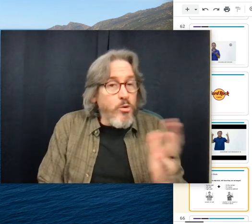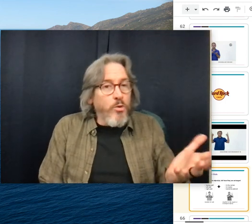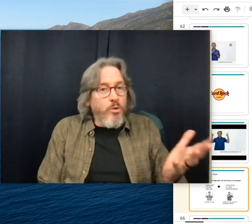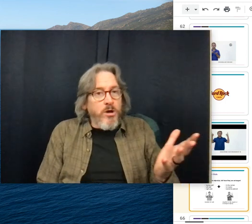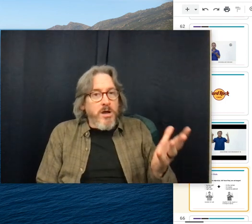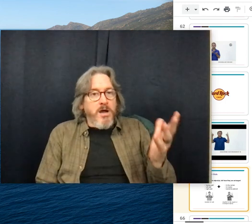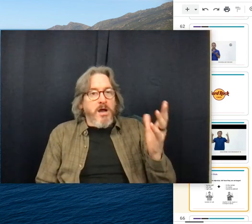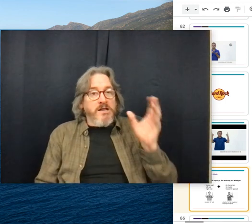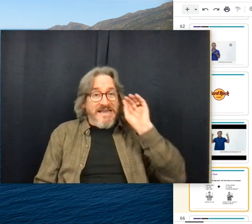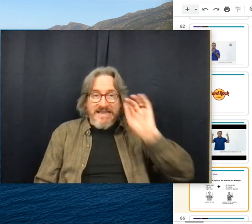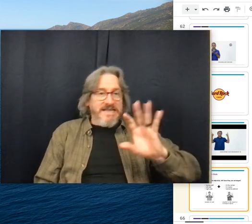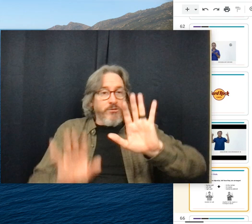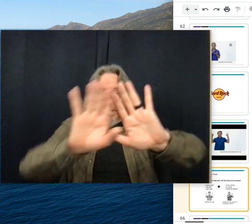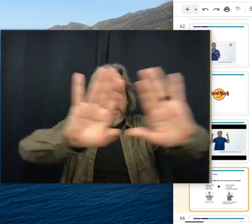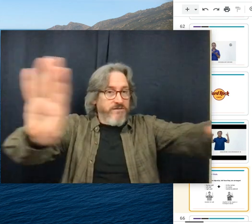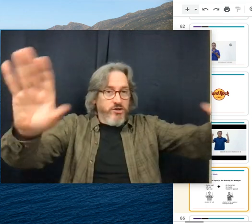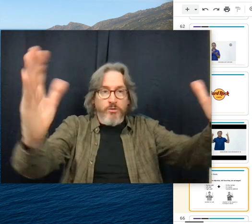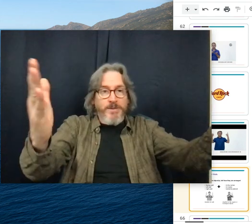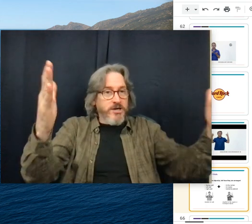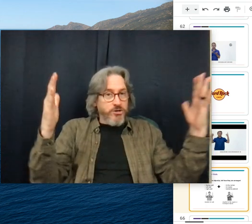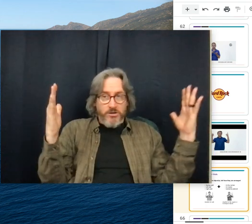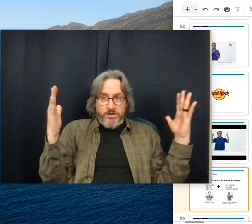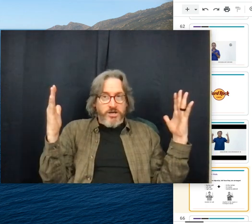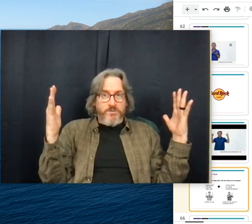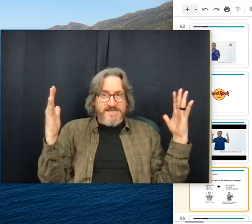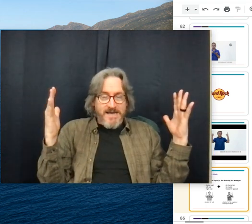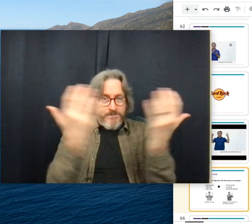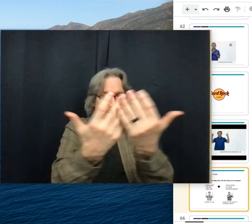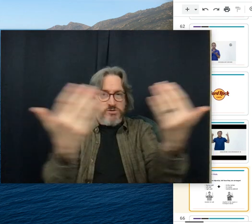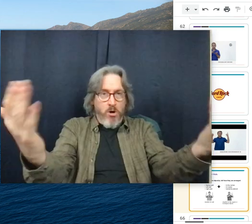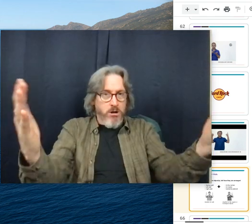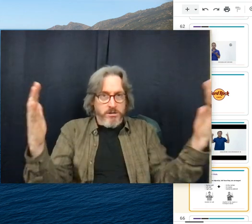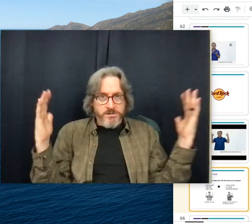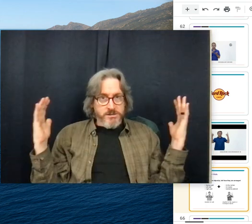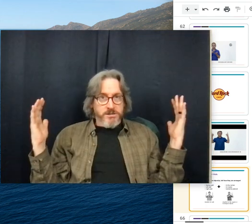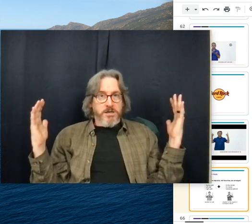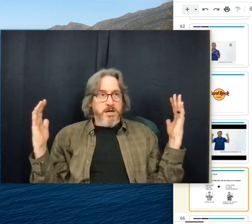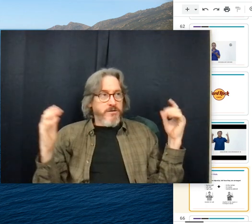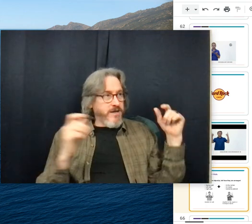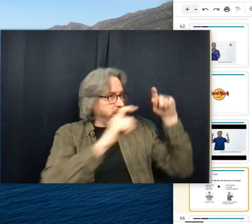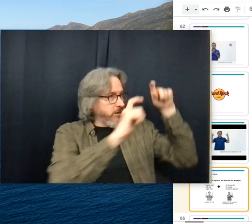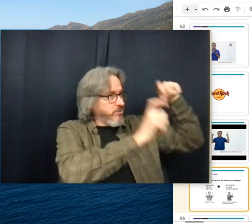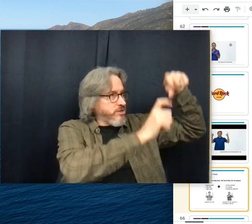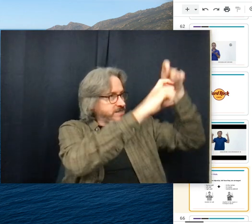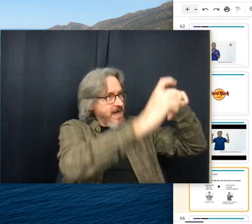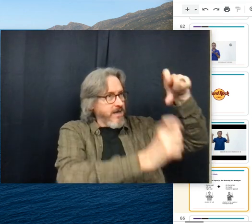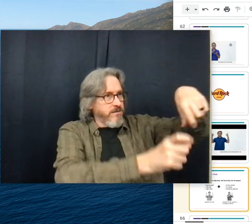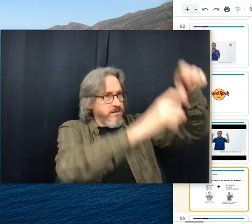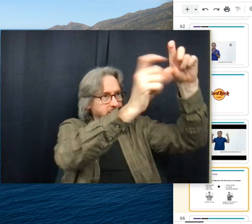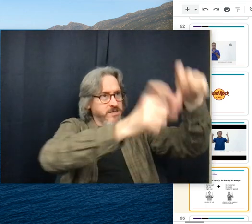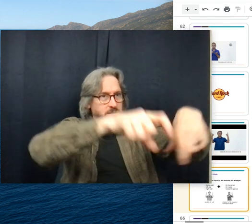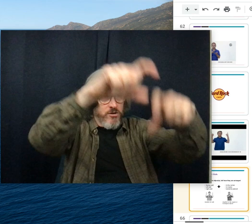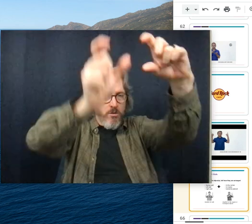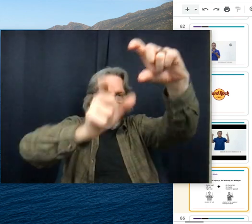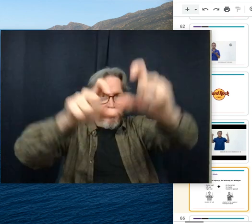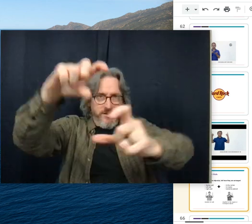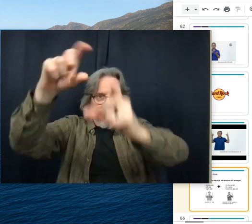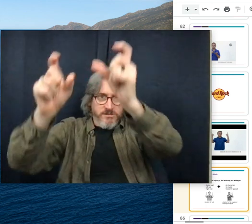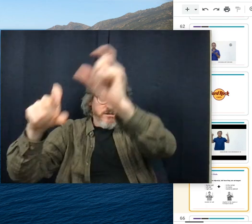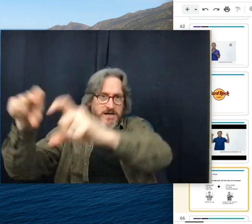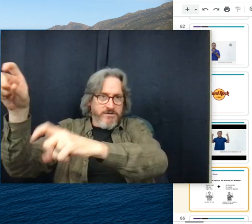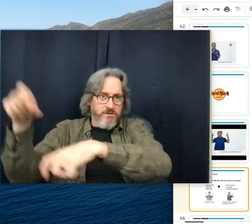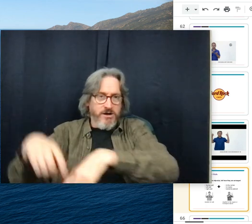So literally, if you picture that you set up these walls, then you just hang things on the